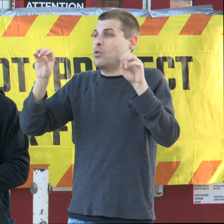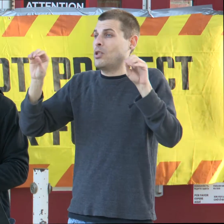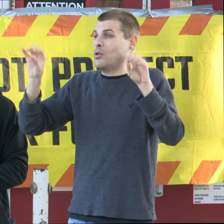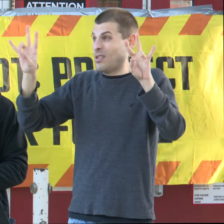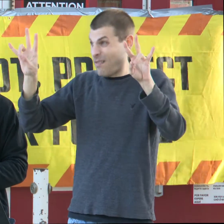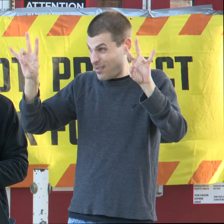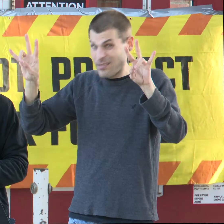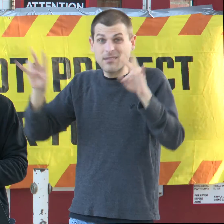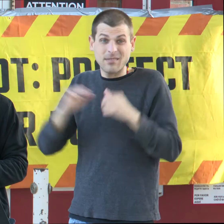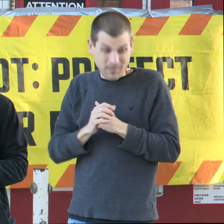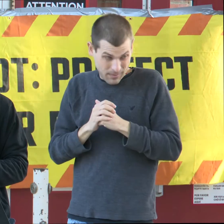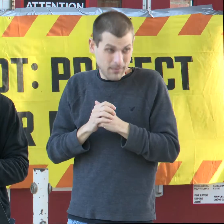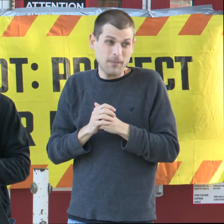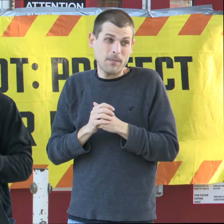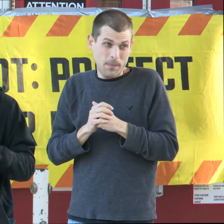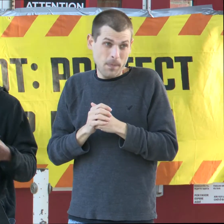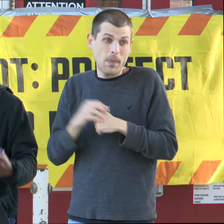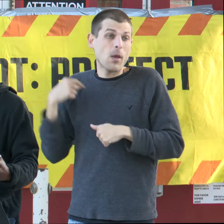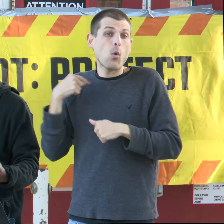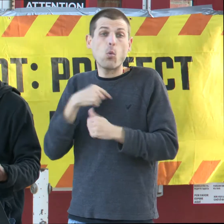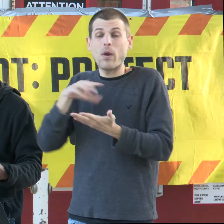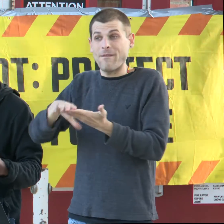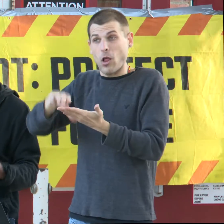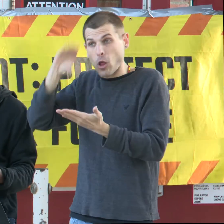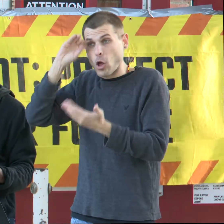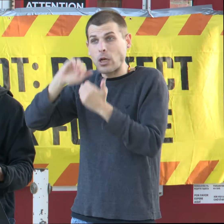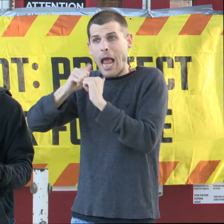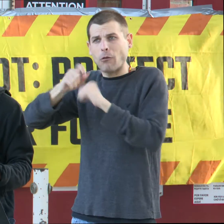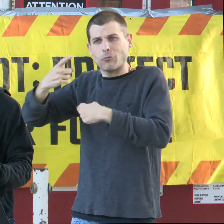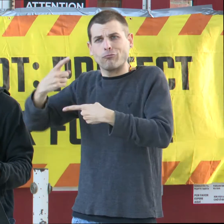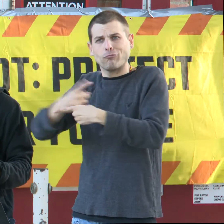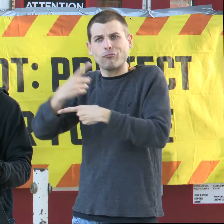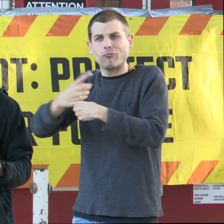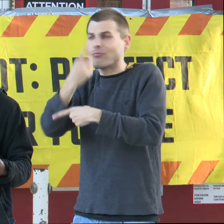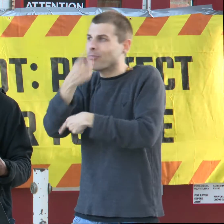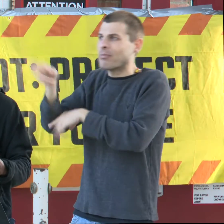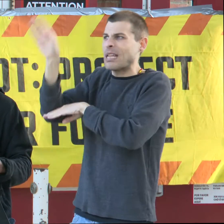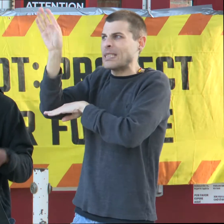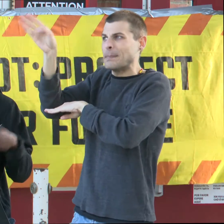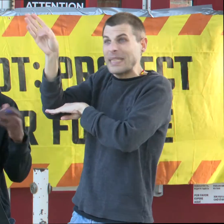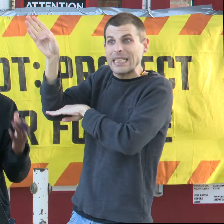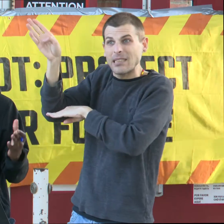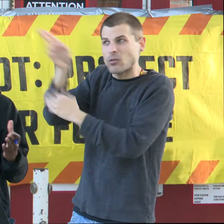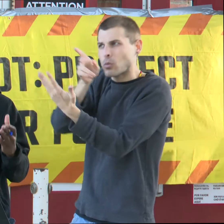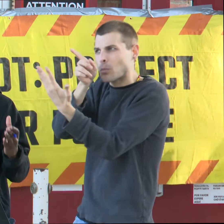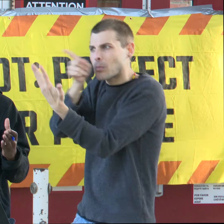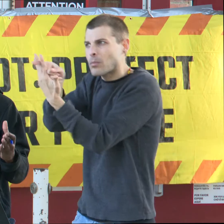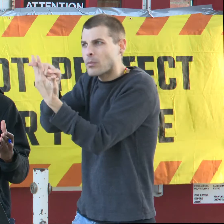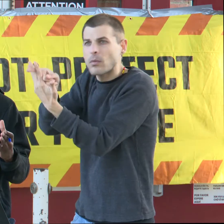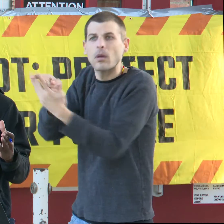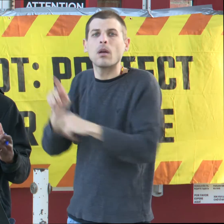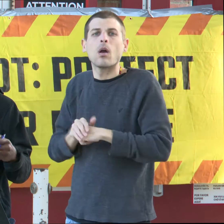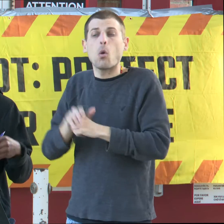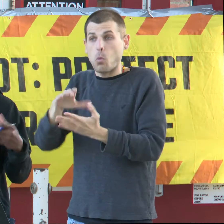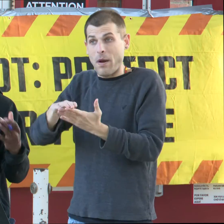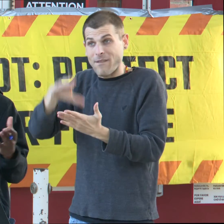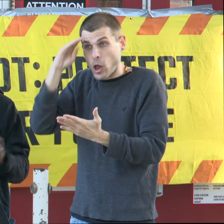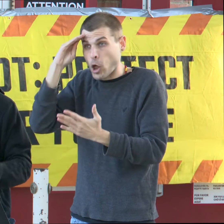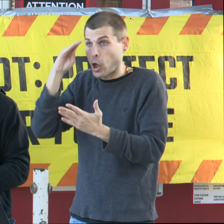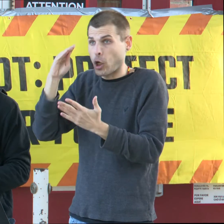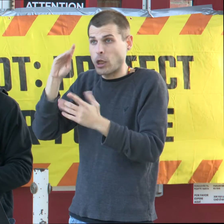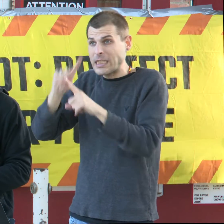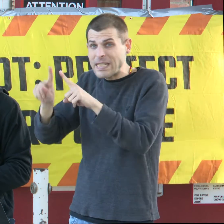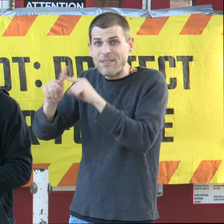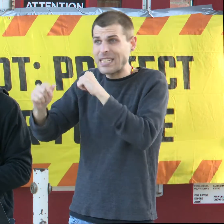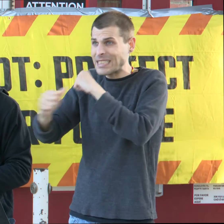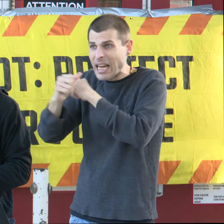We learned how to speak proactively. We learned about the dangers in this neighborhood and what